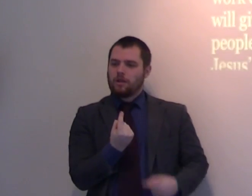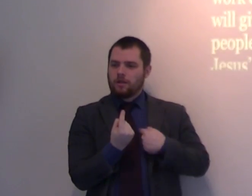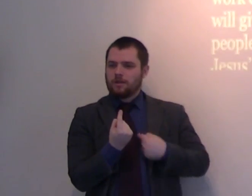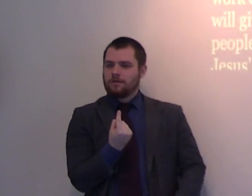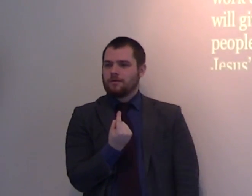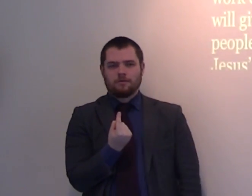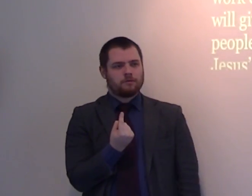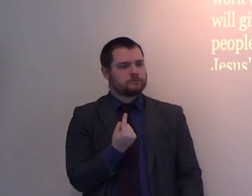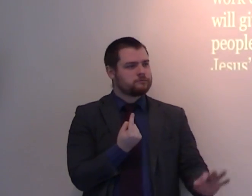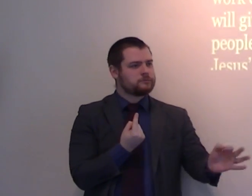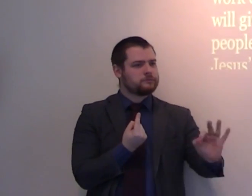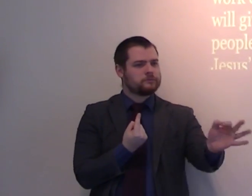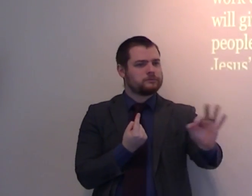I must pray for my work colleagues.